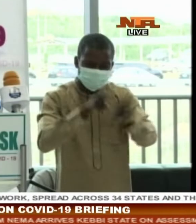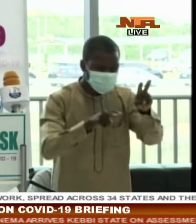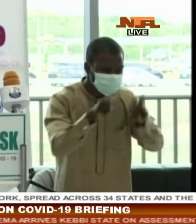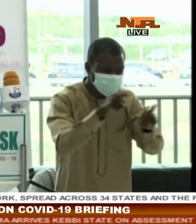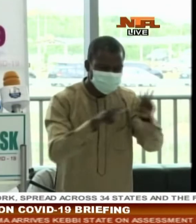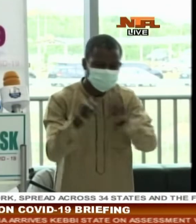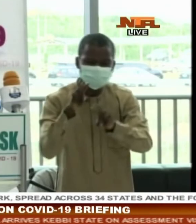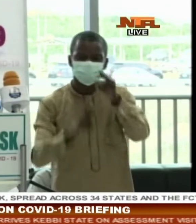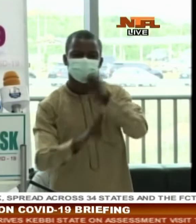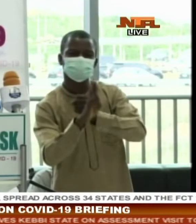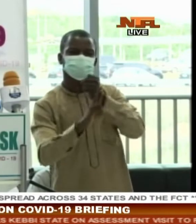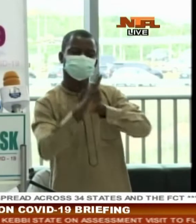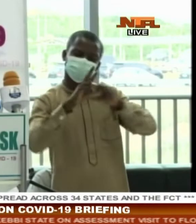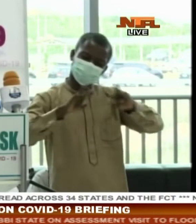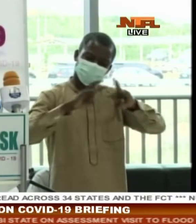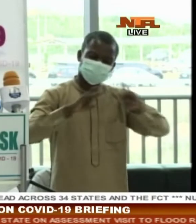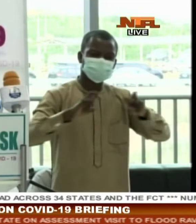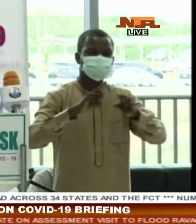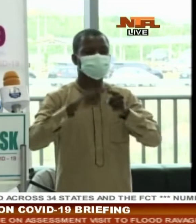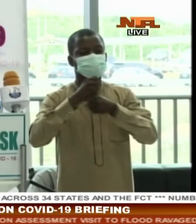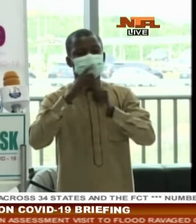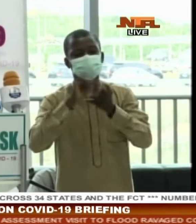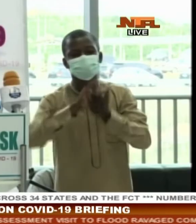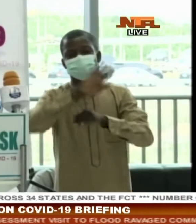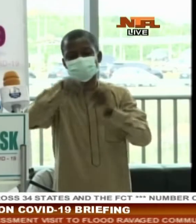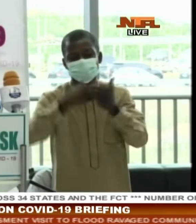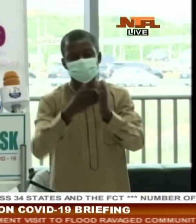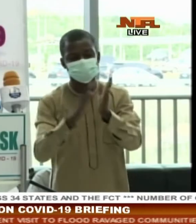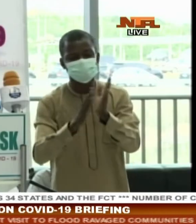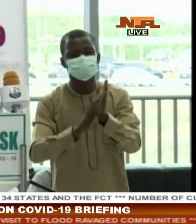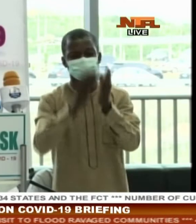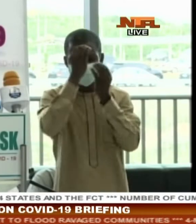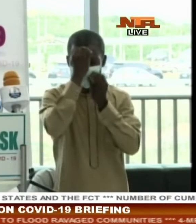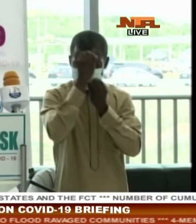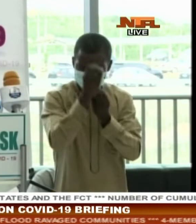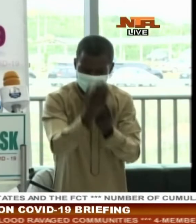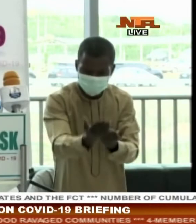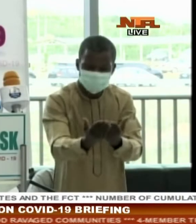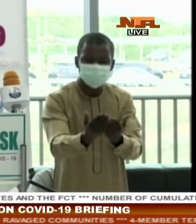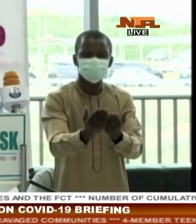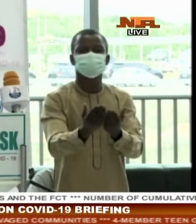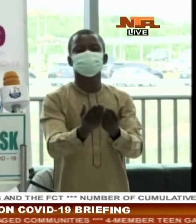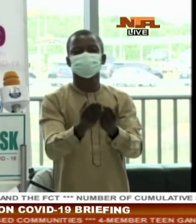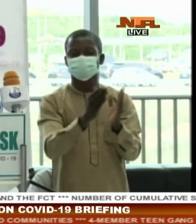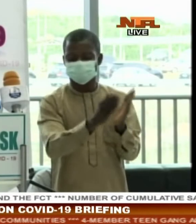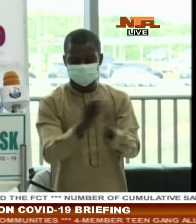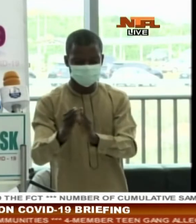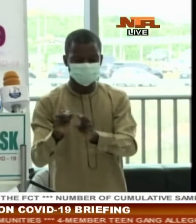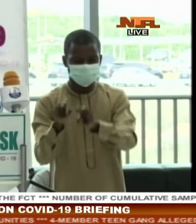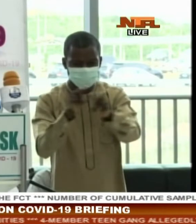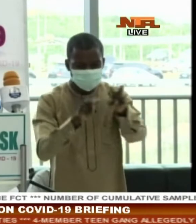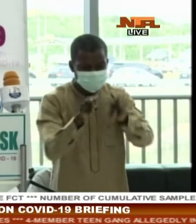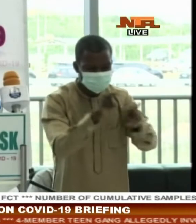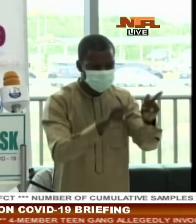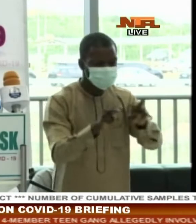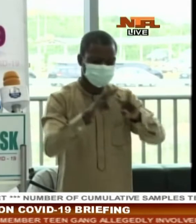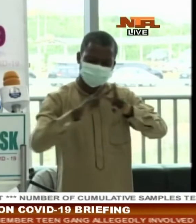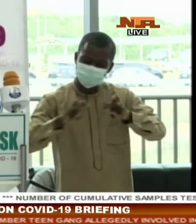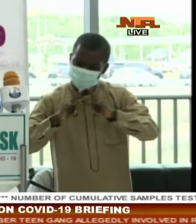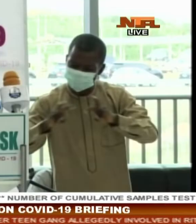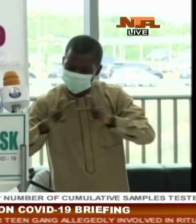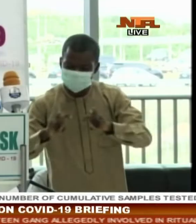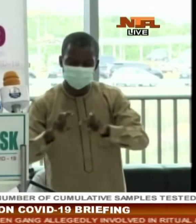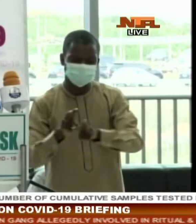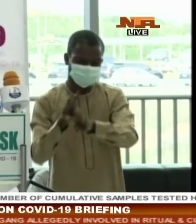ensure all schools are at a level of compliance and create a monitoring mechanism to assess and